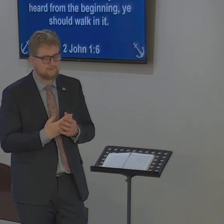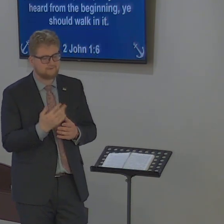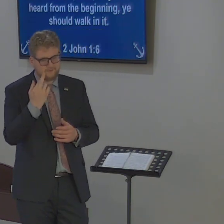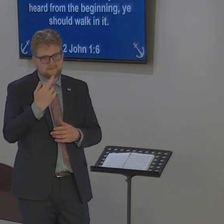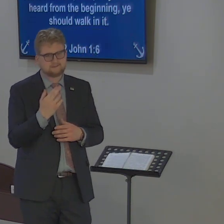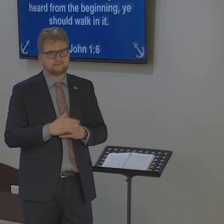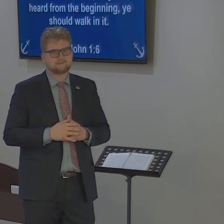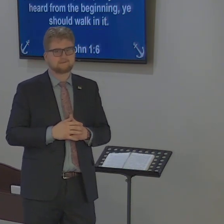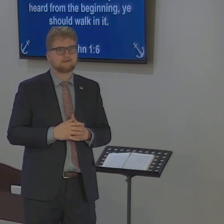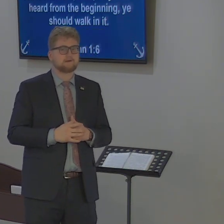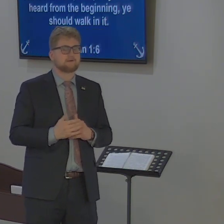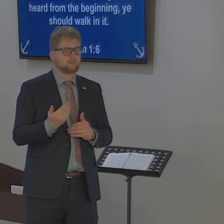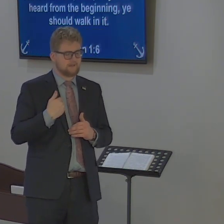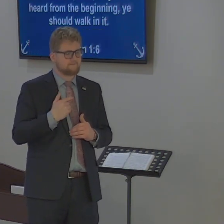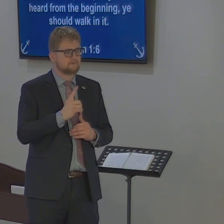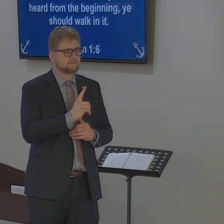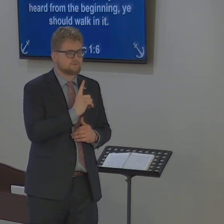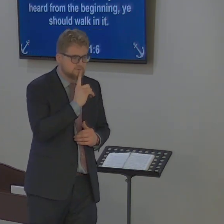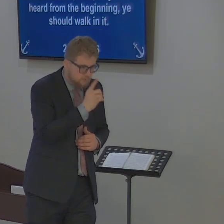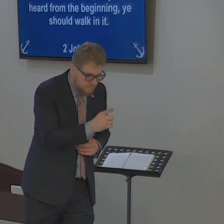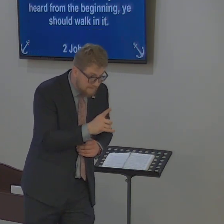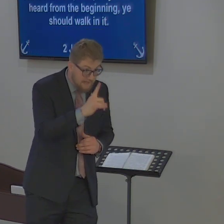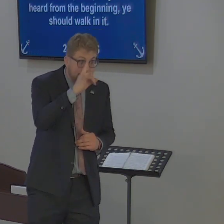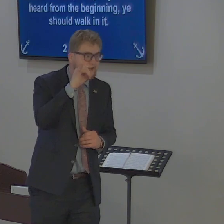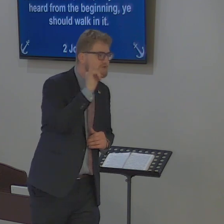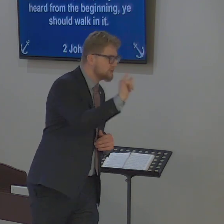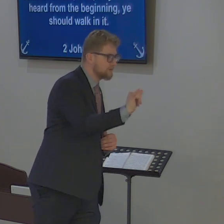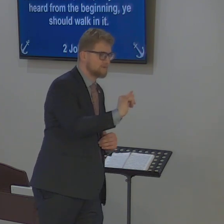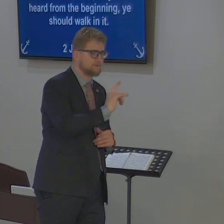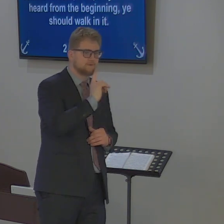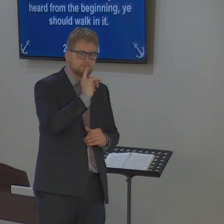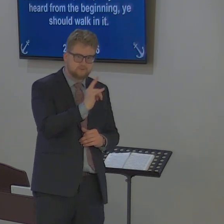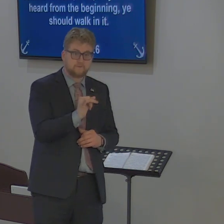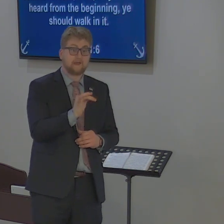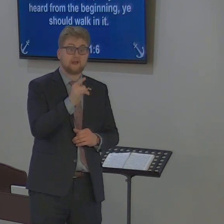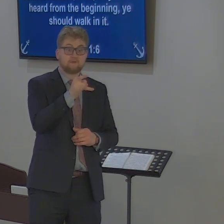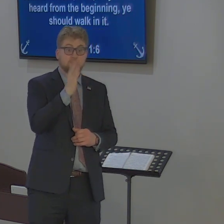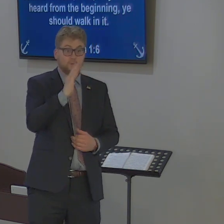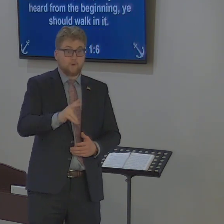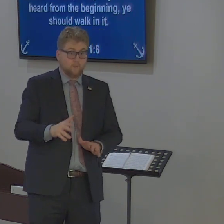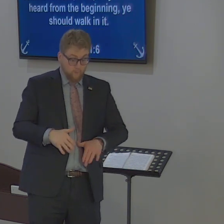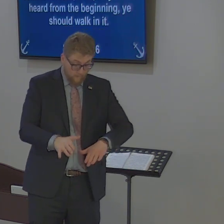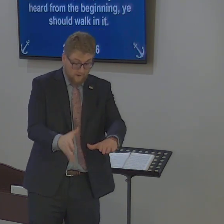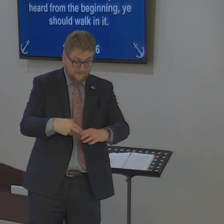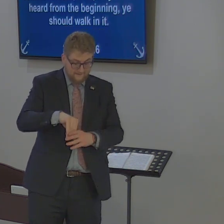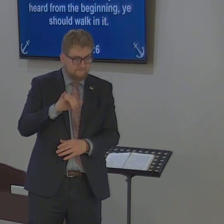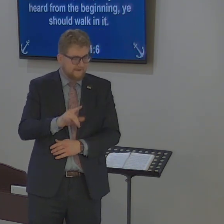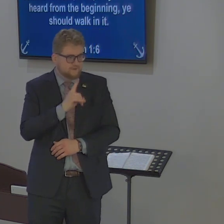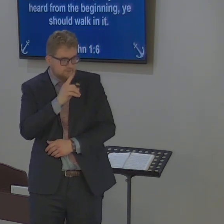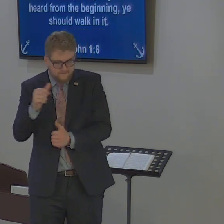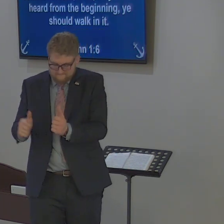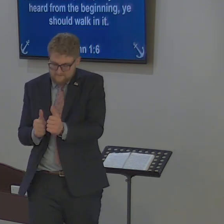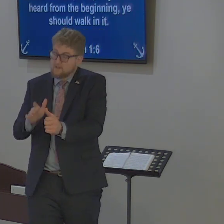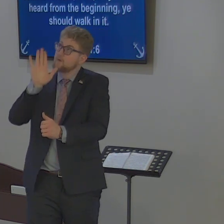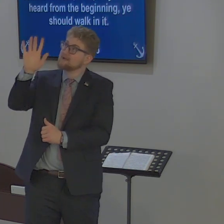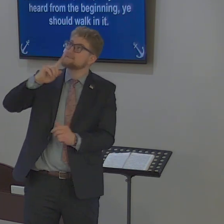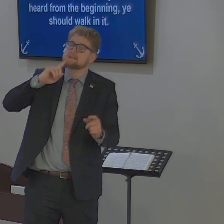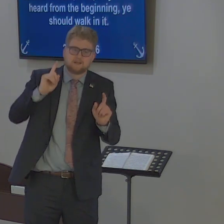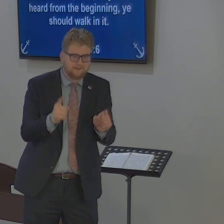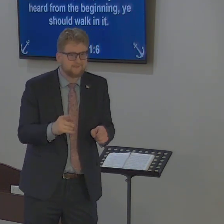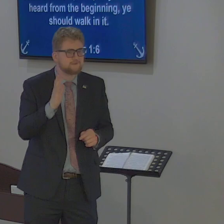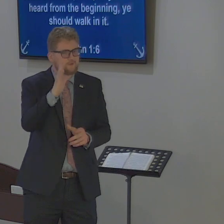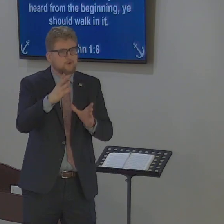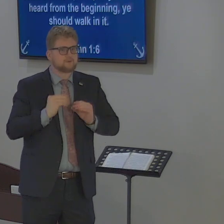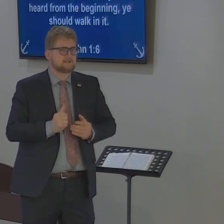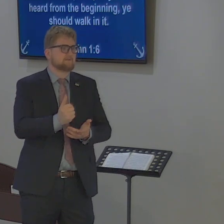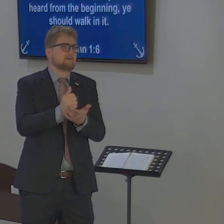eternal. And if you'll walk in that truth, if you'll obey the commandments that are written in that truth, you'll get the help that you need. And it